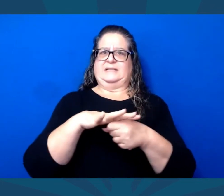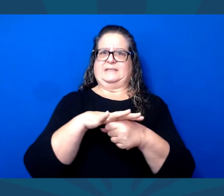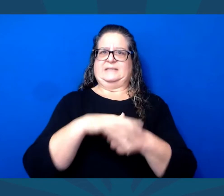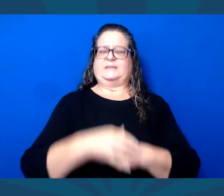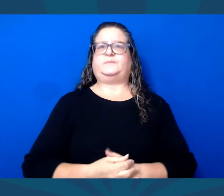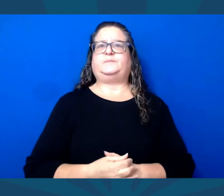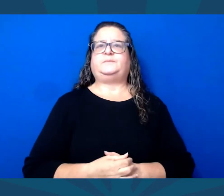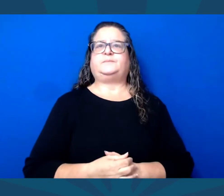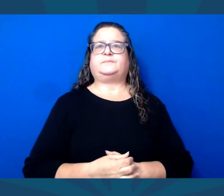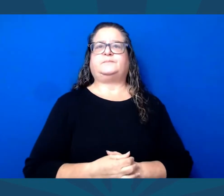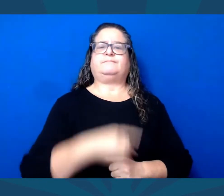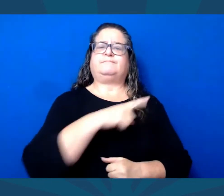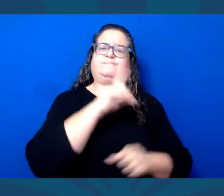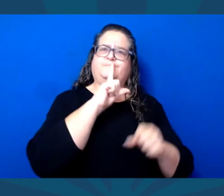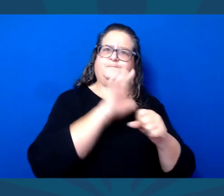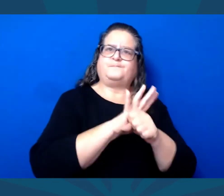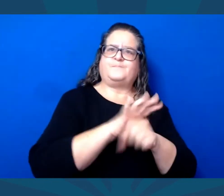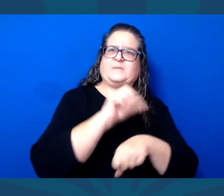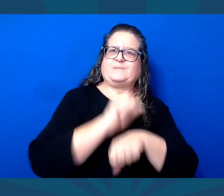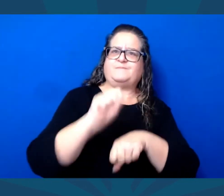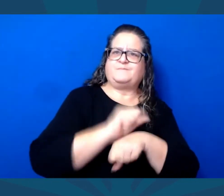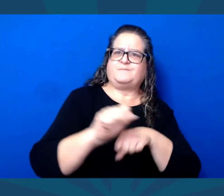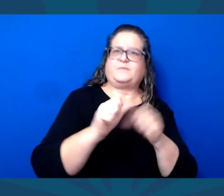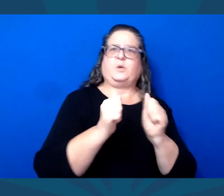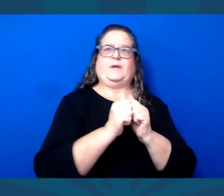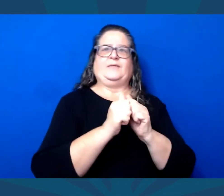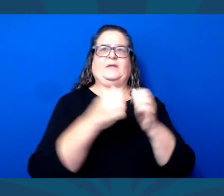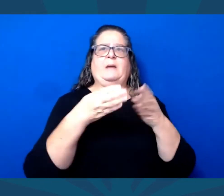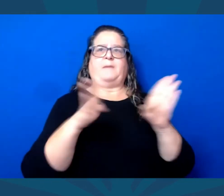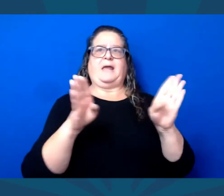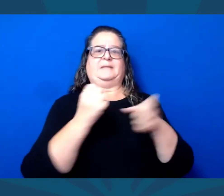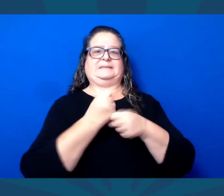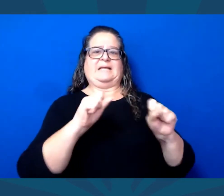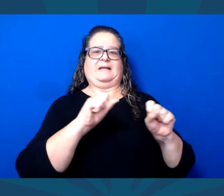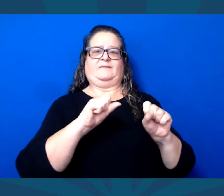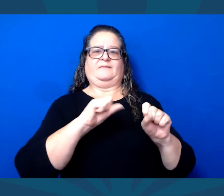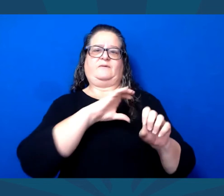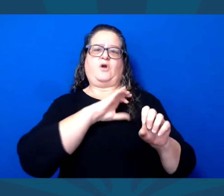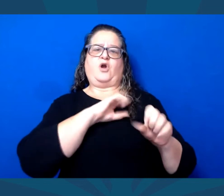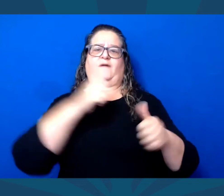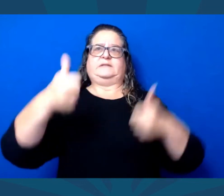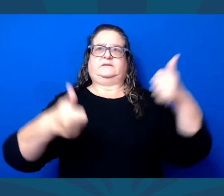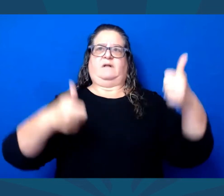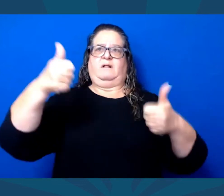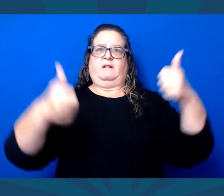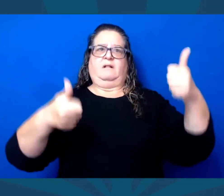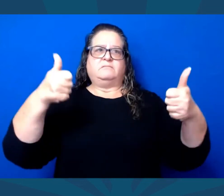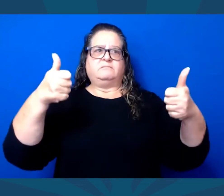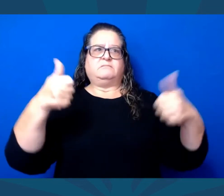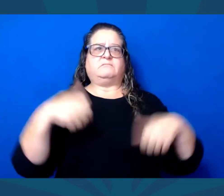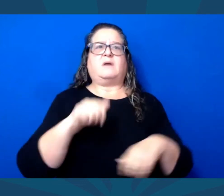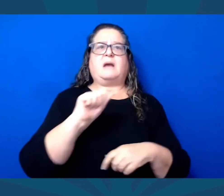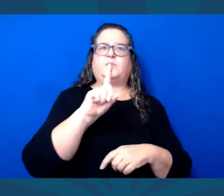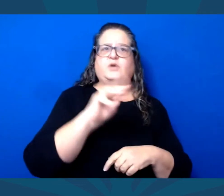She is committed to working with public safety officials and community members to establish a trusting